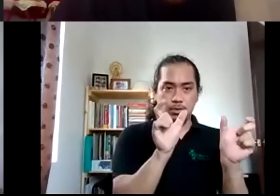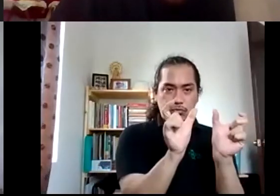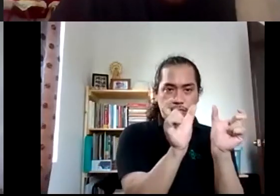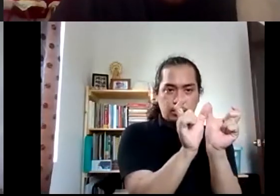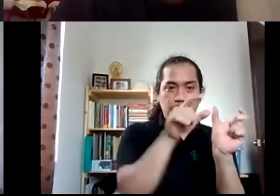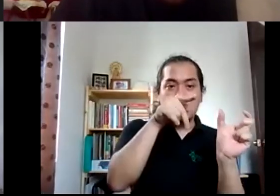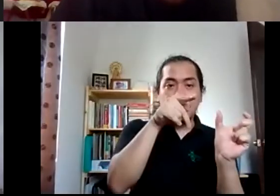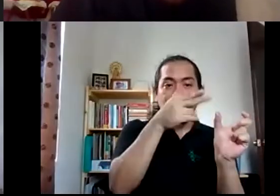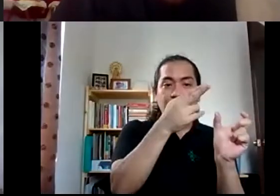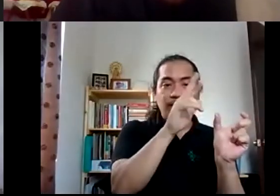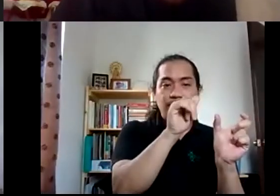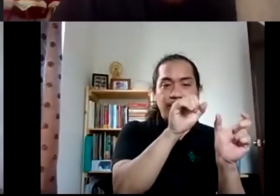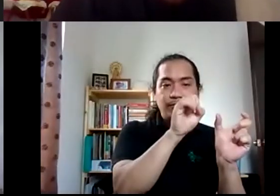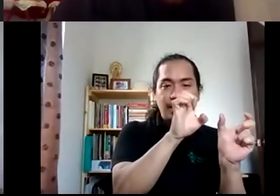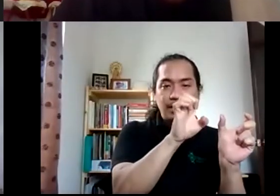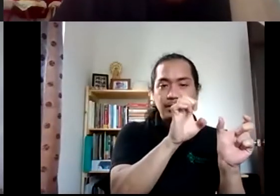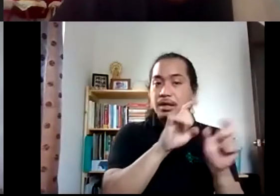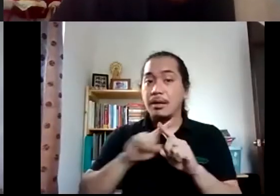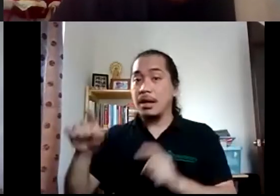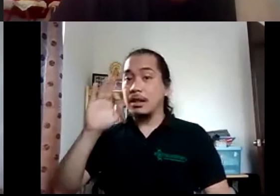FSL, we don't,